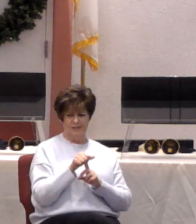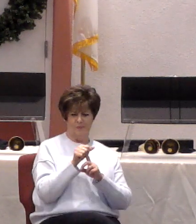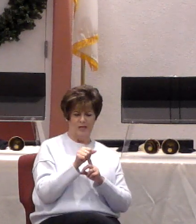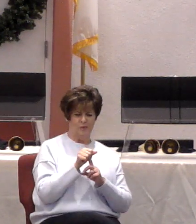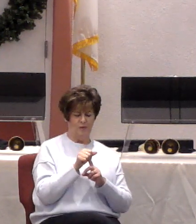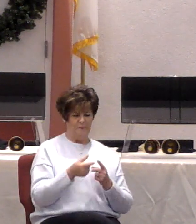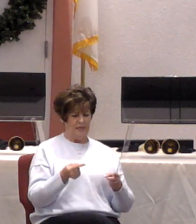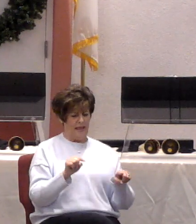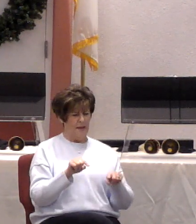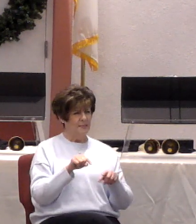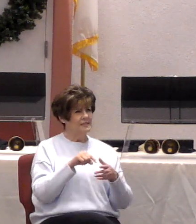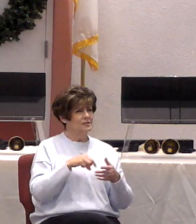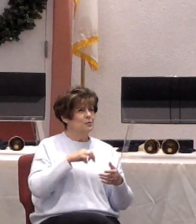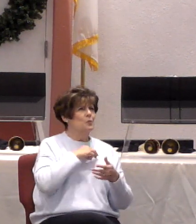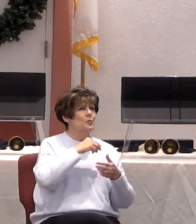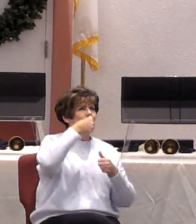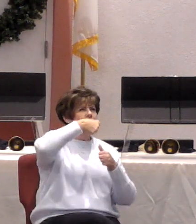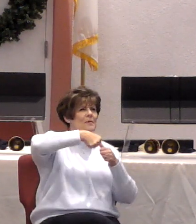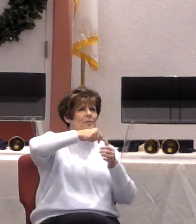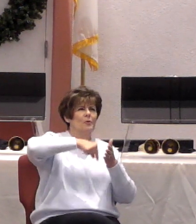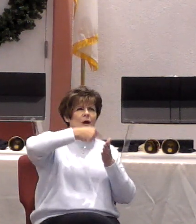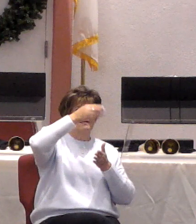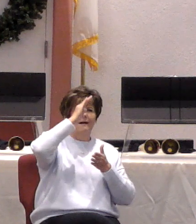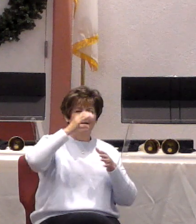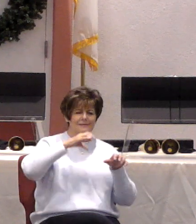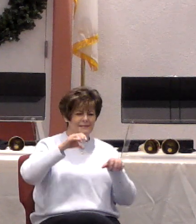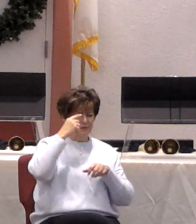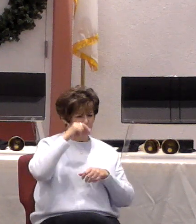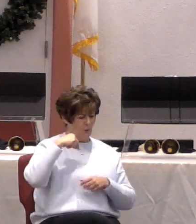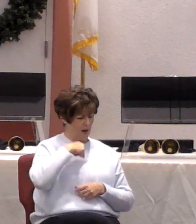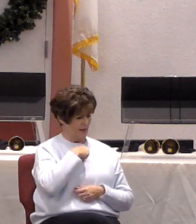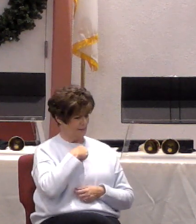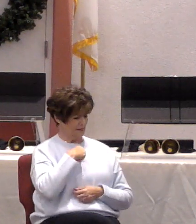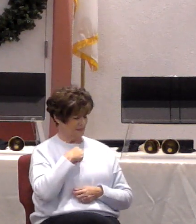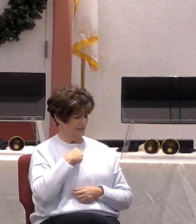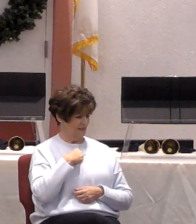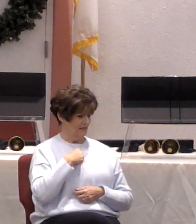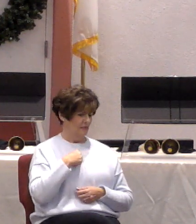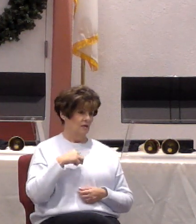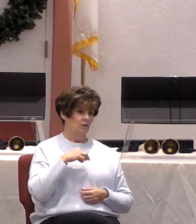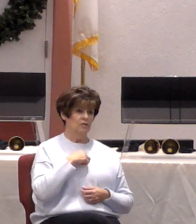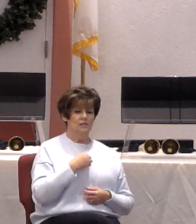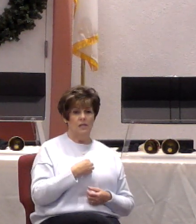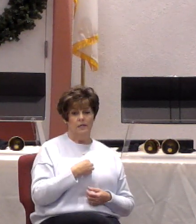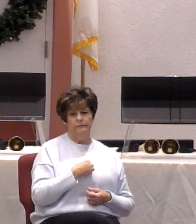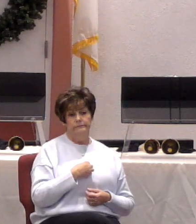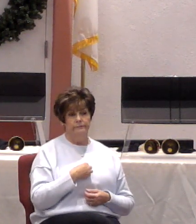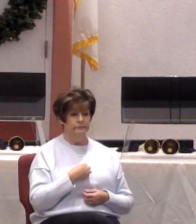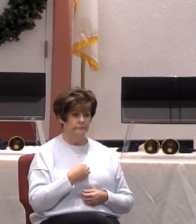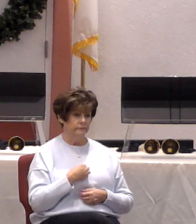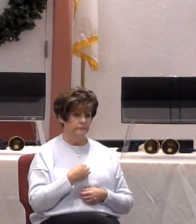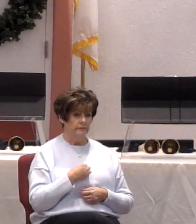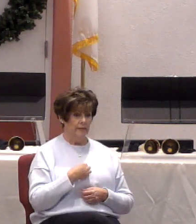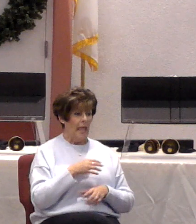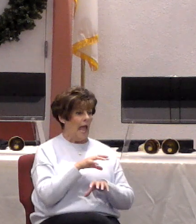is that God has done for us, it can almost just be a list of tick marks. Buy the presents, set the table, make the food,